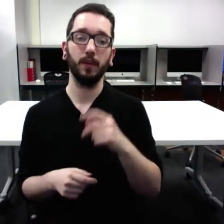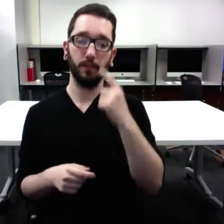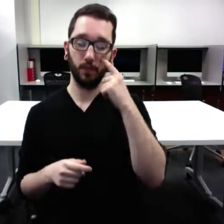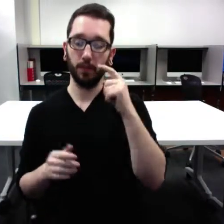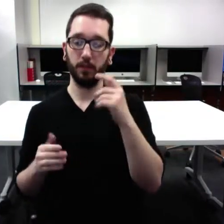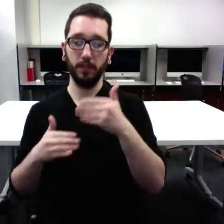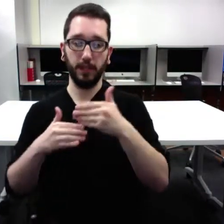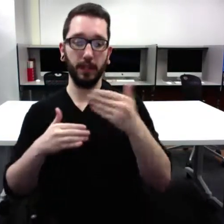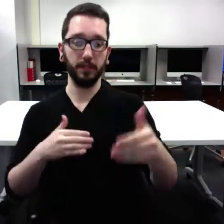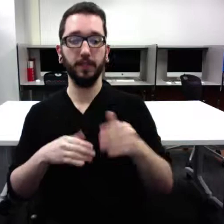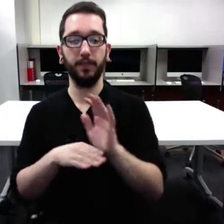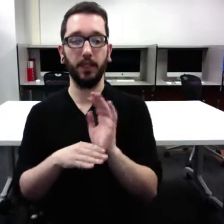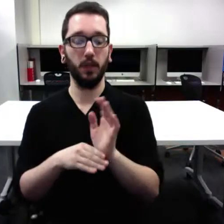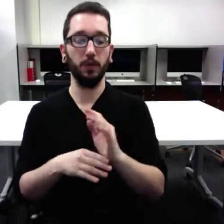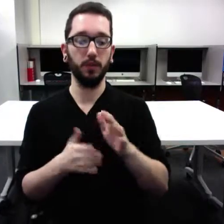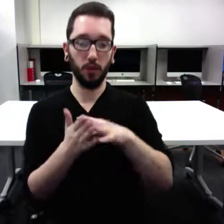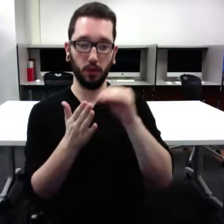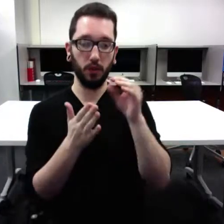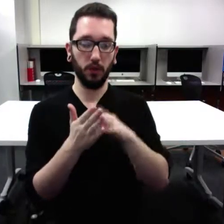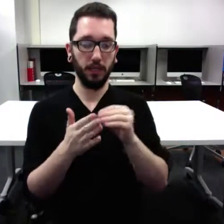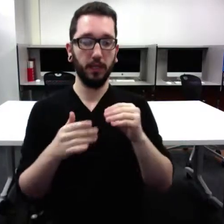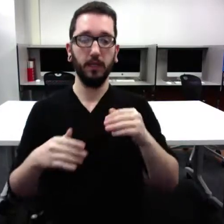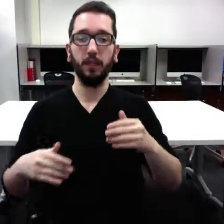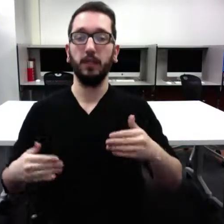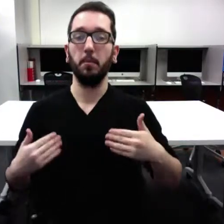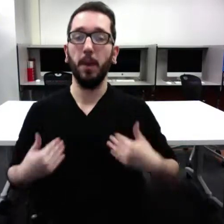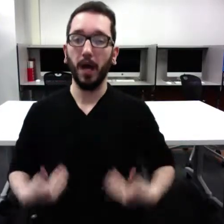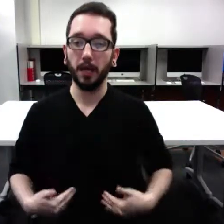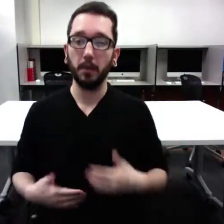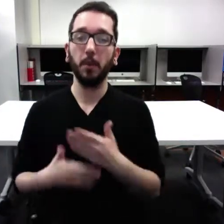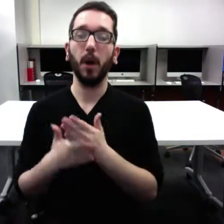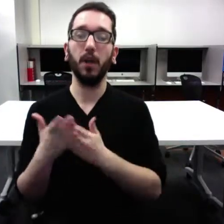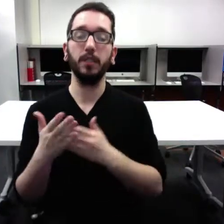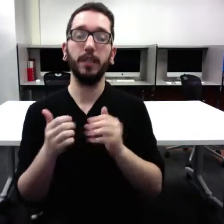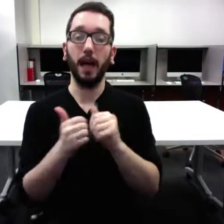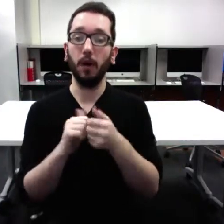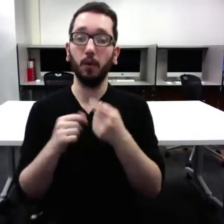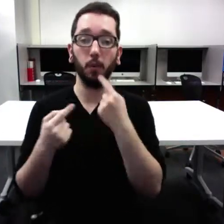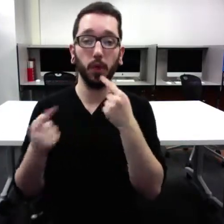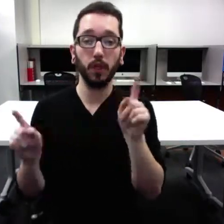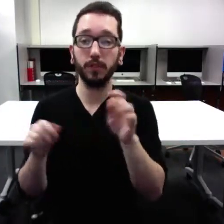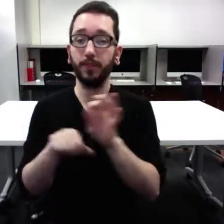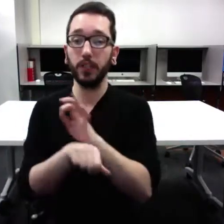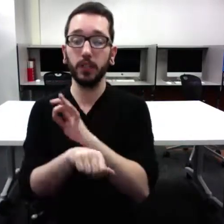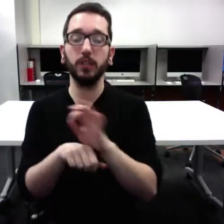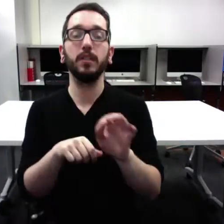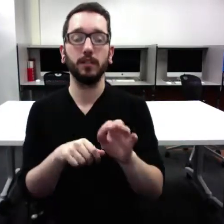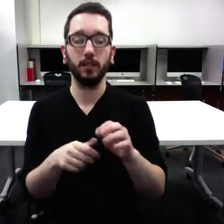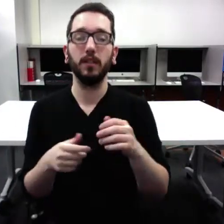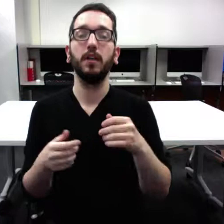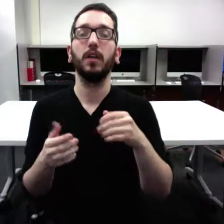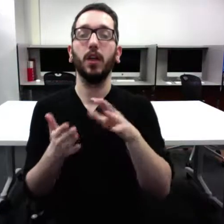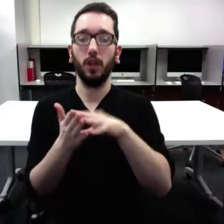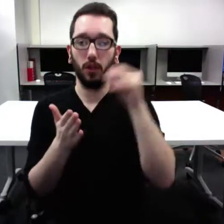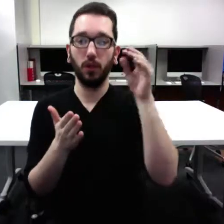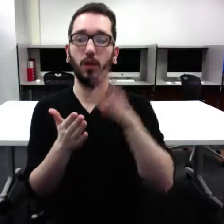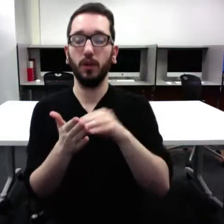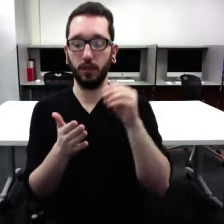and physiology of the human body, you will be applying your knowledge of medical terms by learning them according to organ